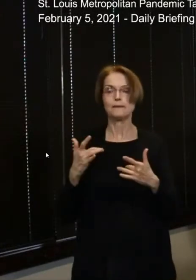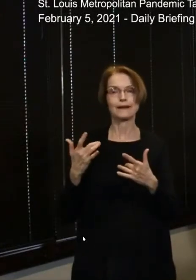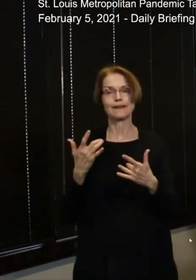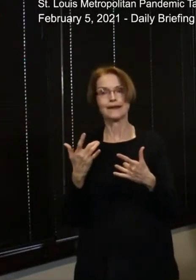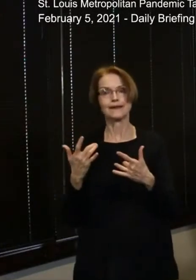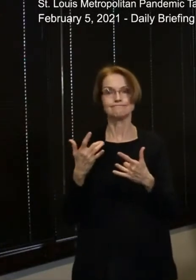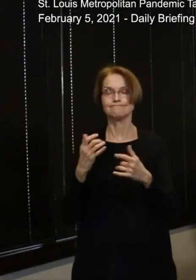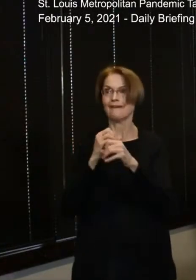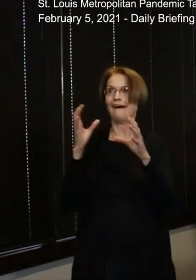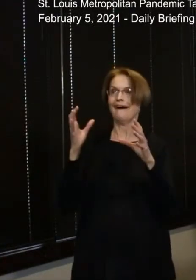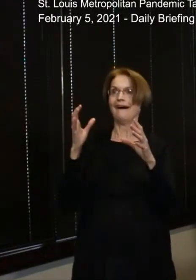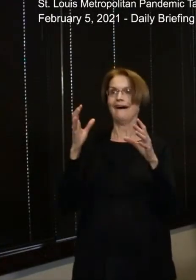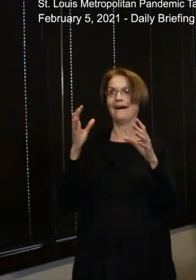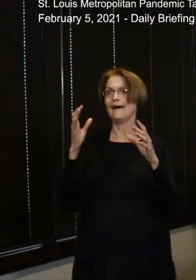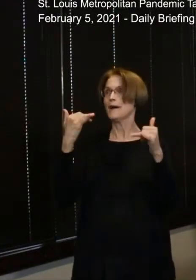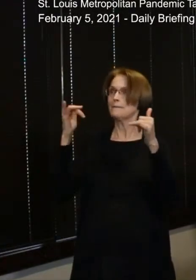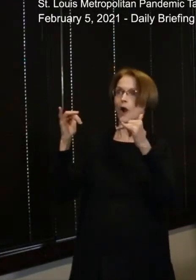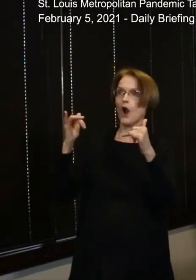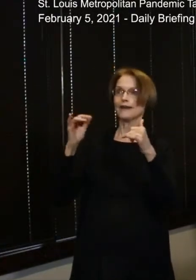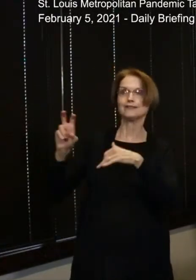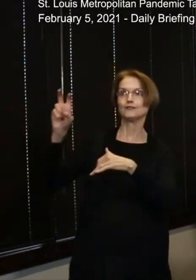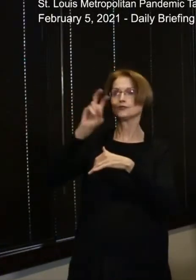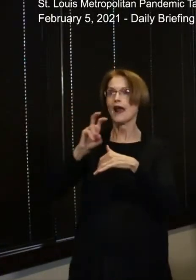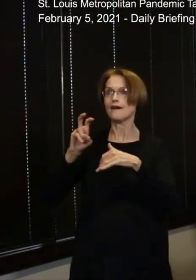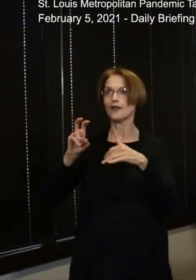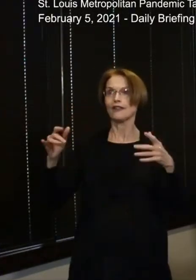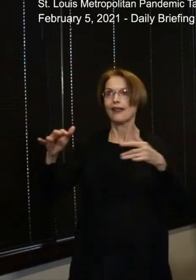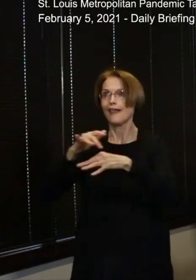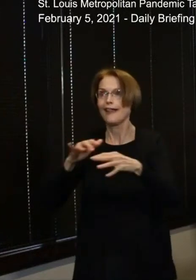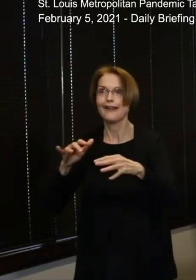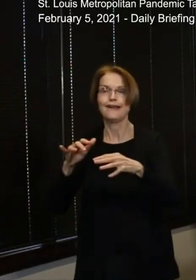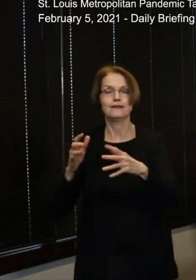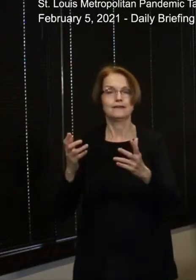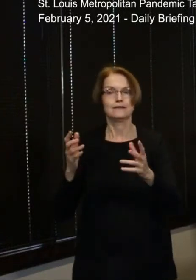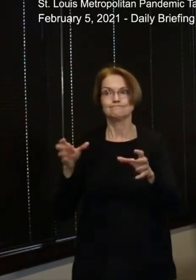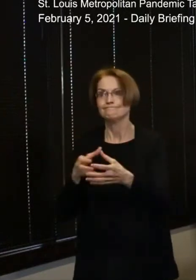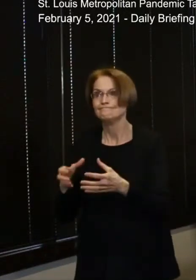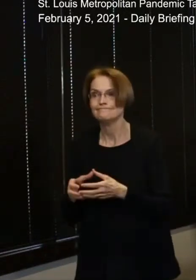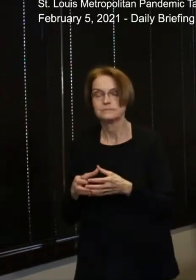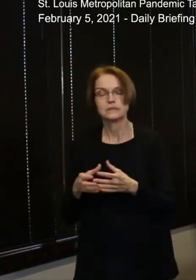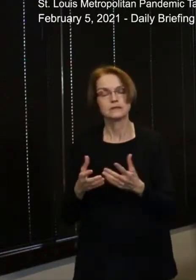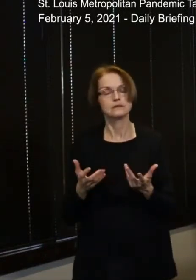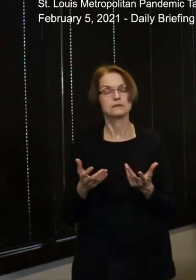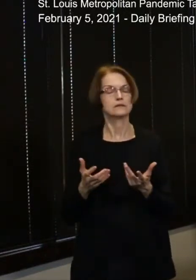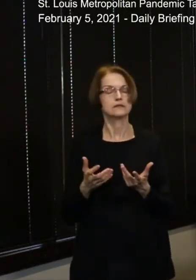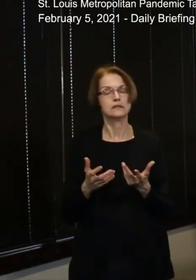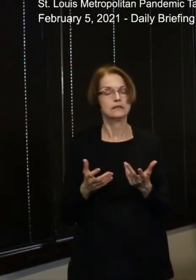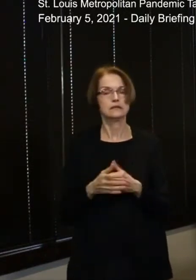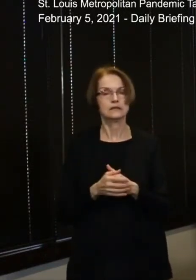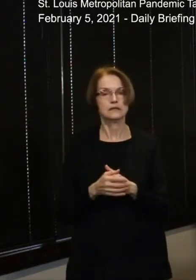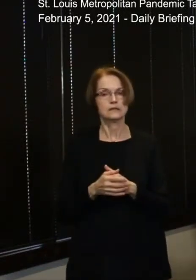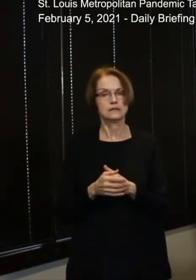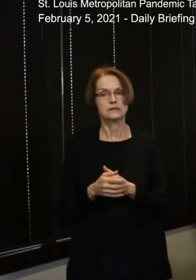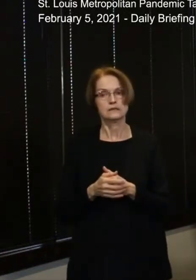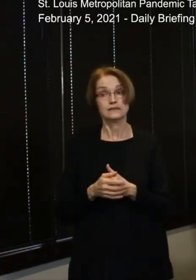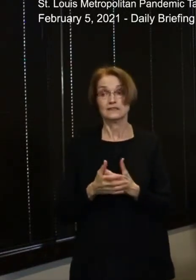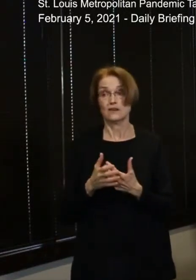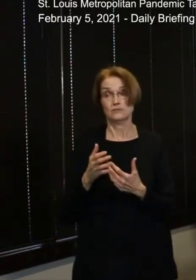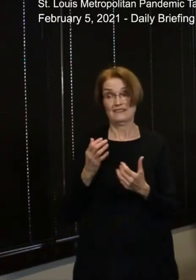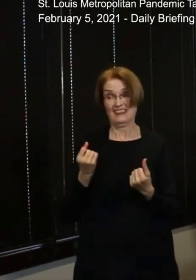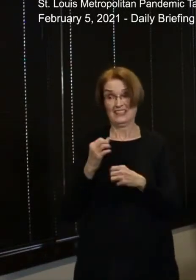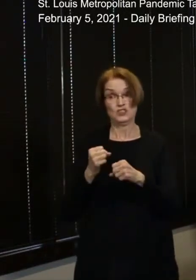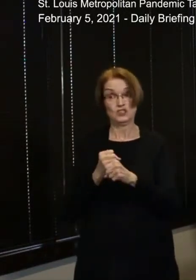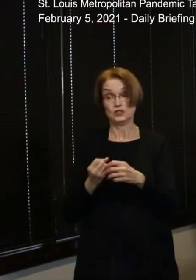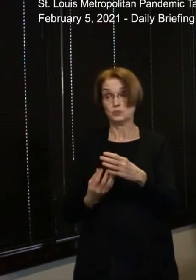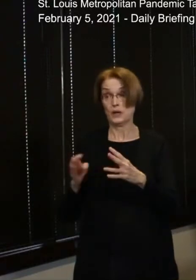about gatherings and travel and things like that. So, again, it's not a normal spring break. It's a